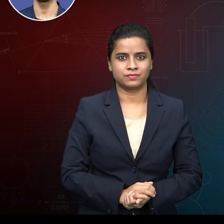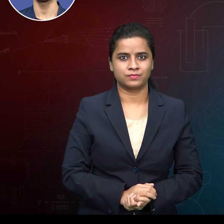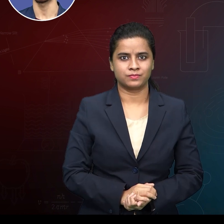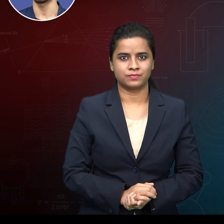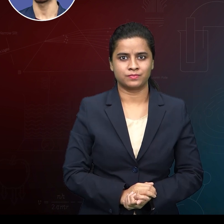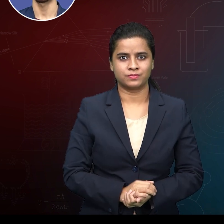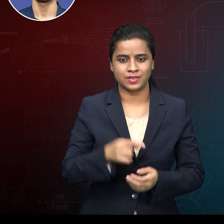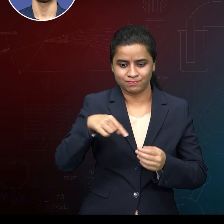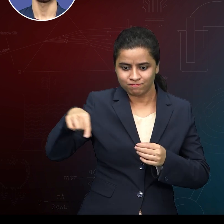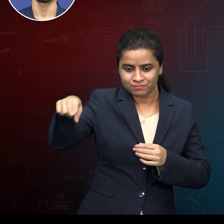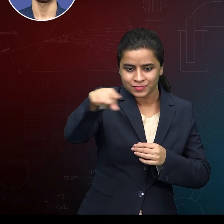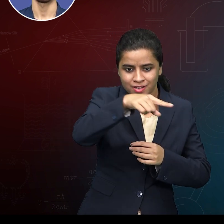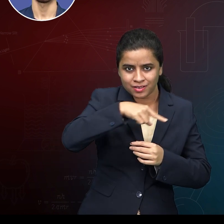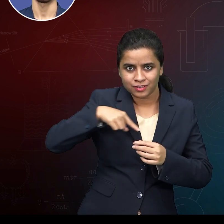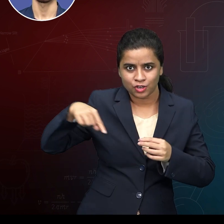circular coil,